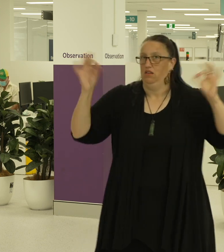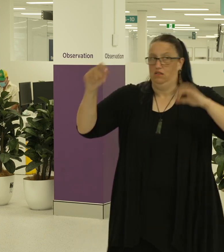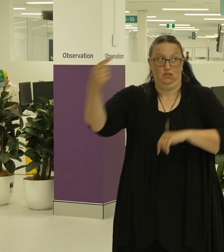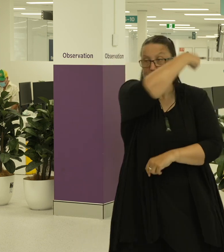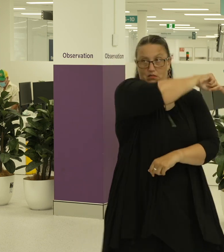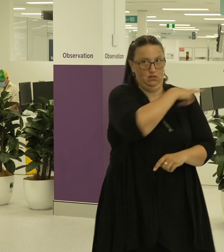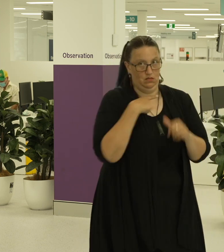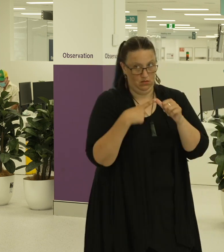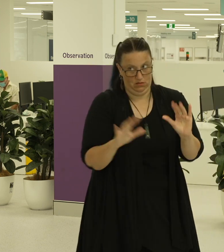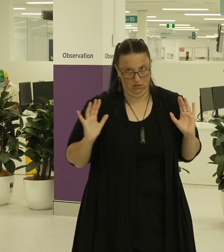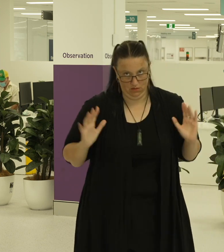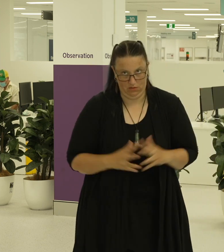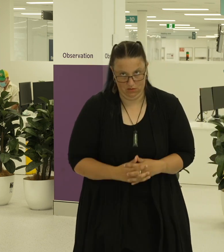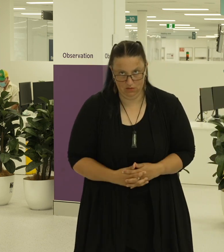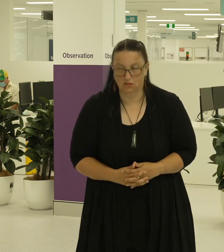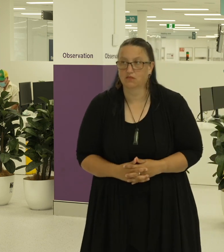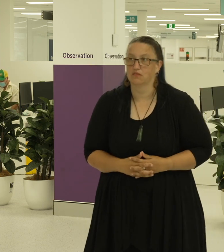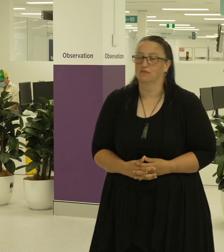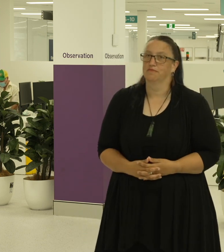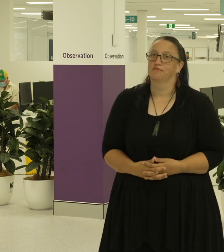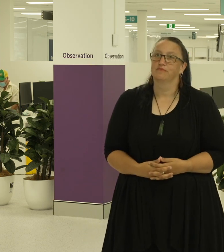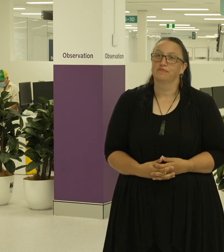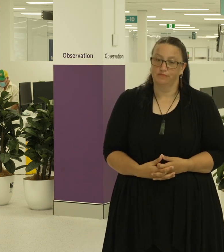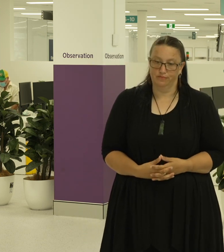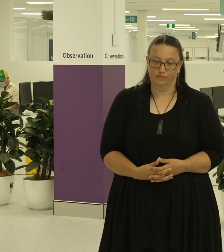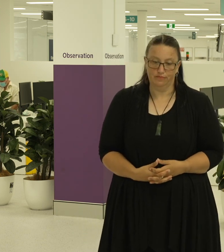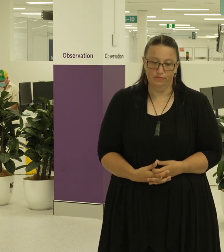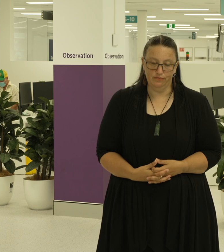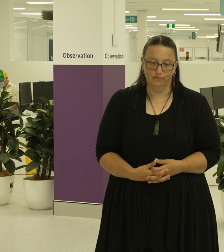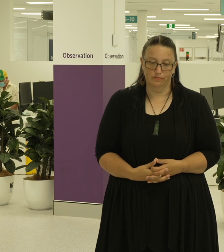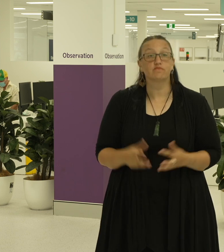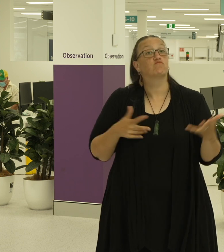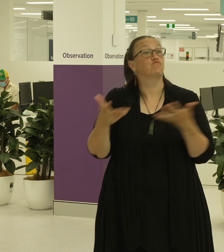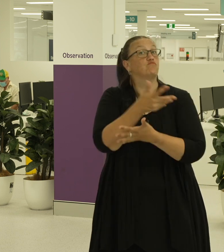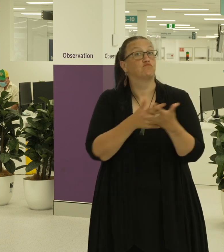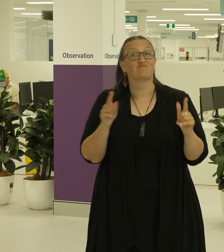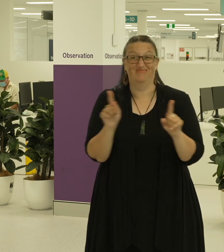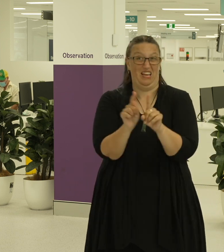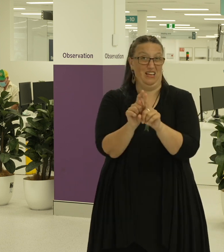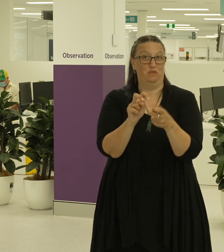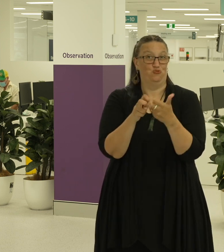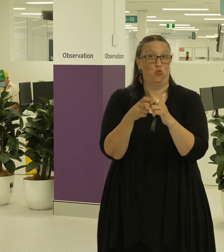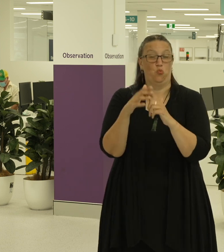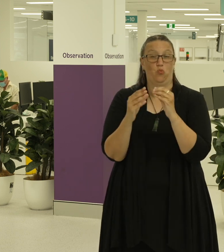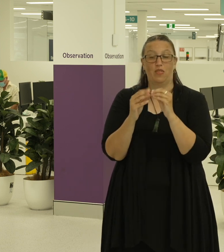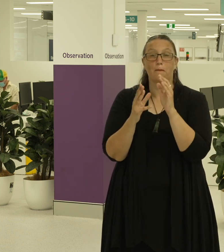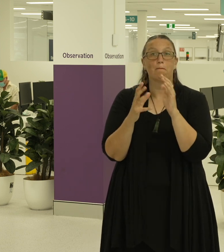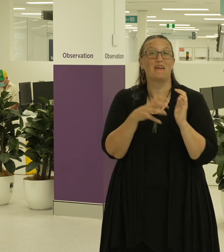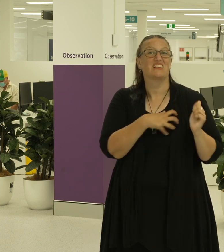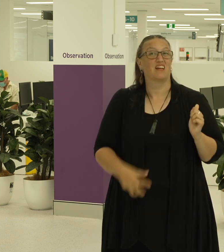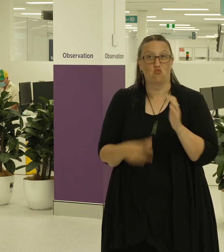you. Okay. I've been discussing this issue with Minister Robert and my counterparts from the other